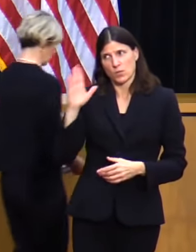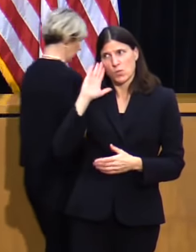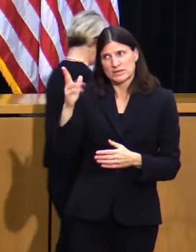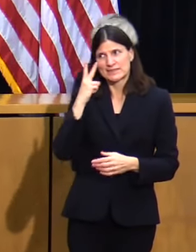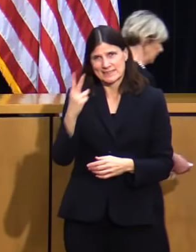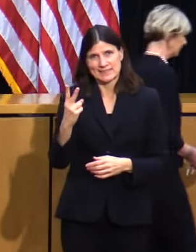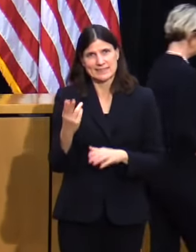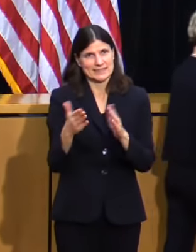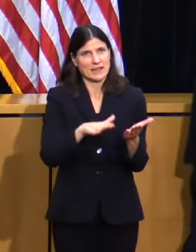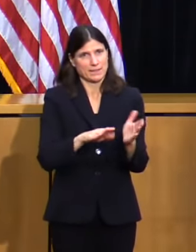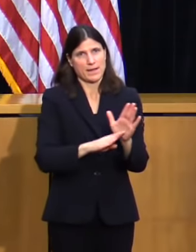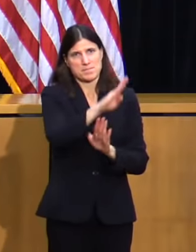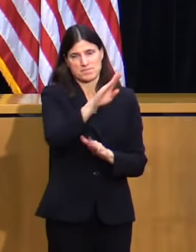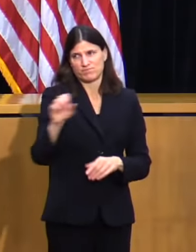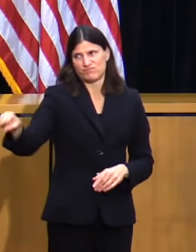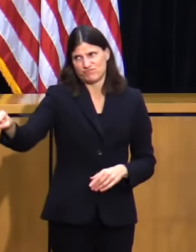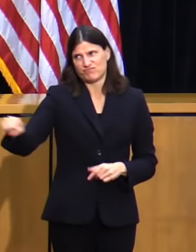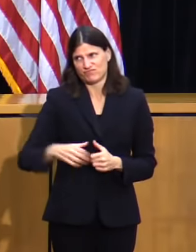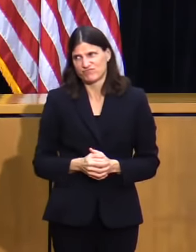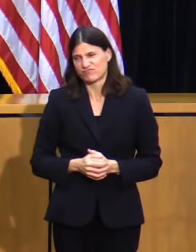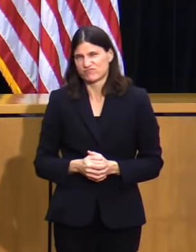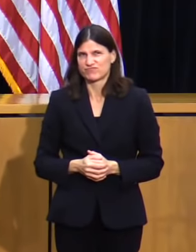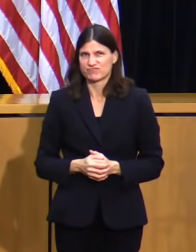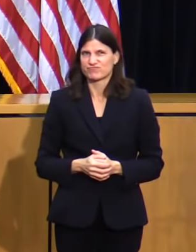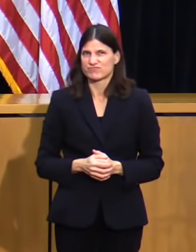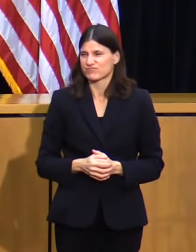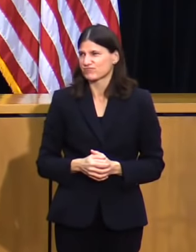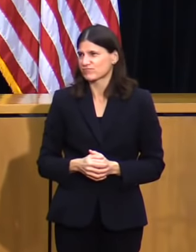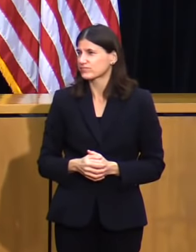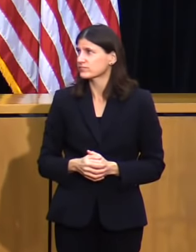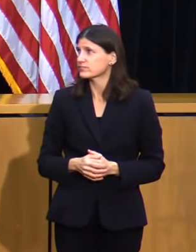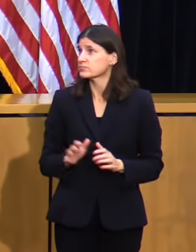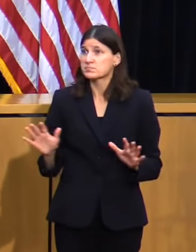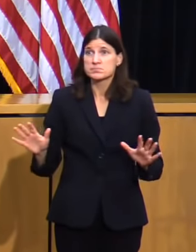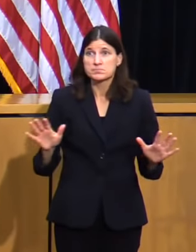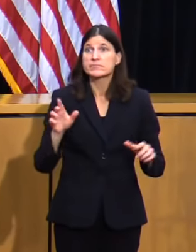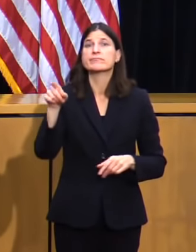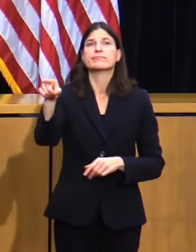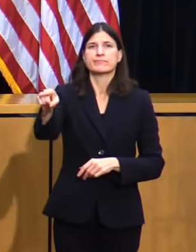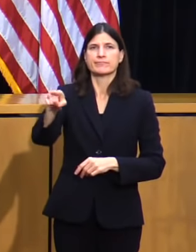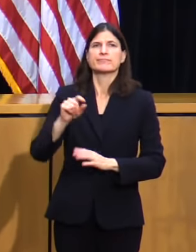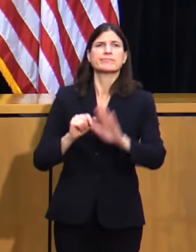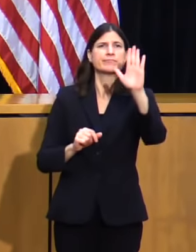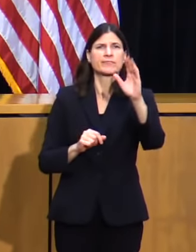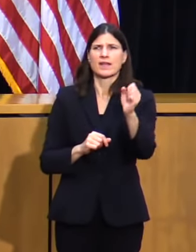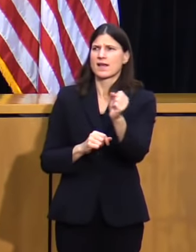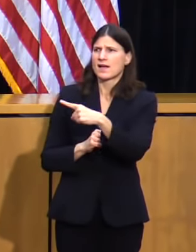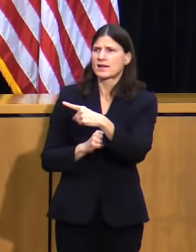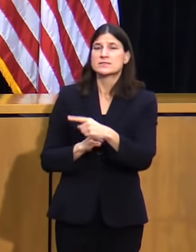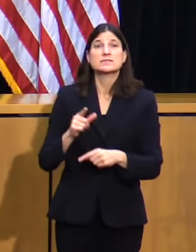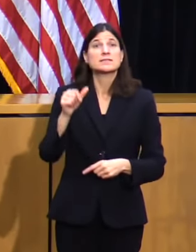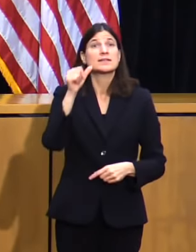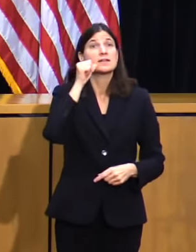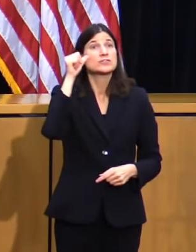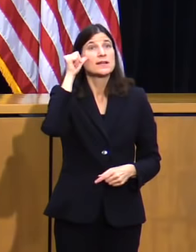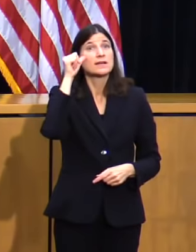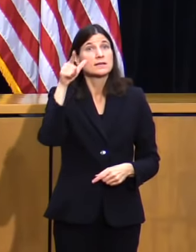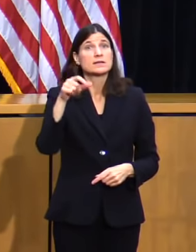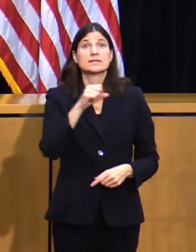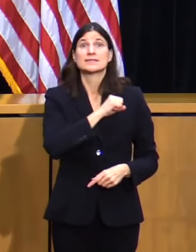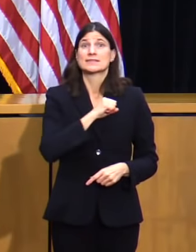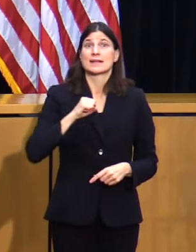passed an amendment as part of the budget yesterday that would expand abortion access in the state. And the Senate appears to be on board with similar